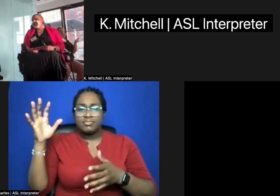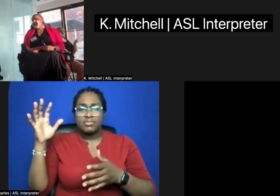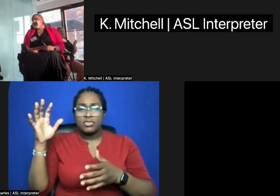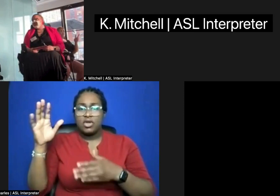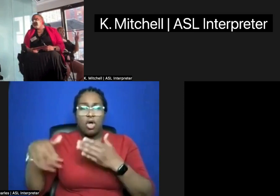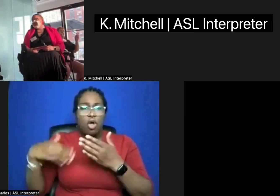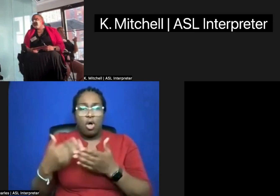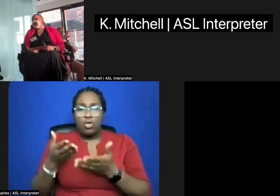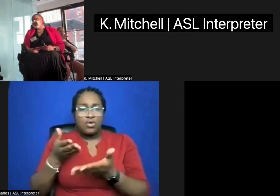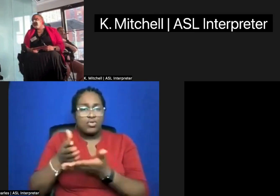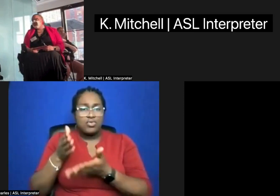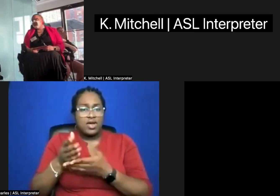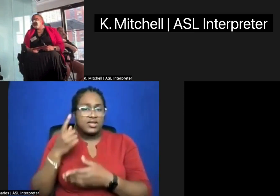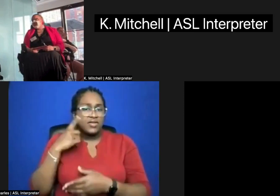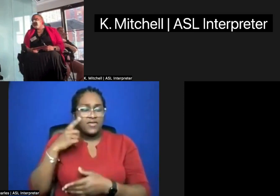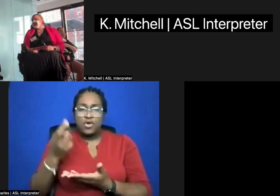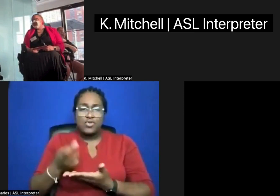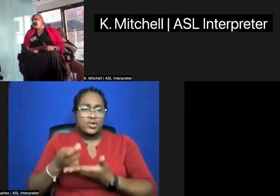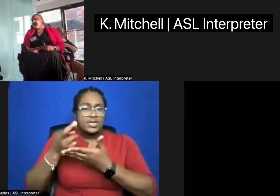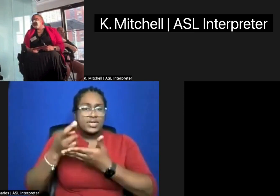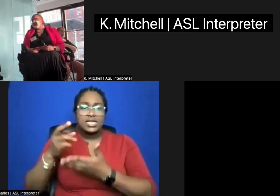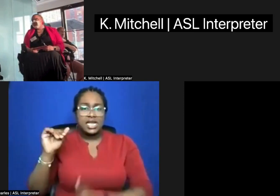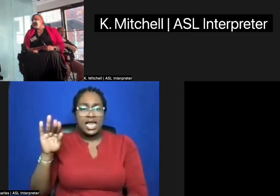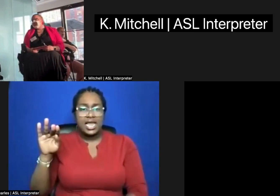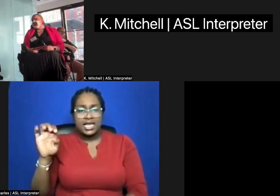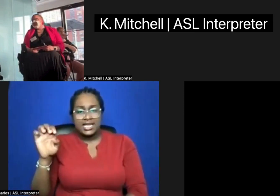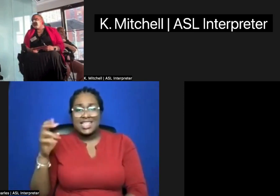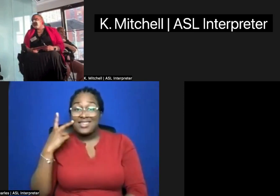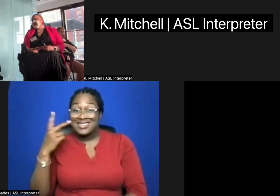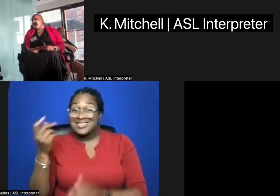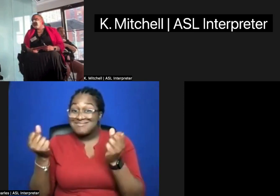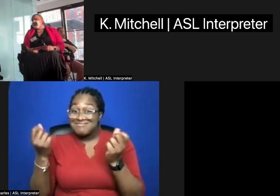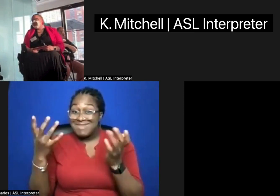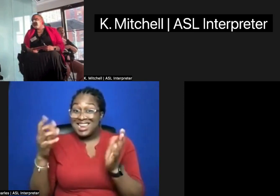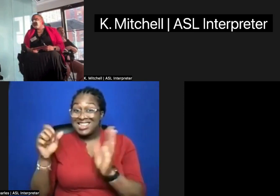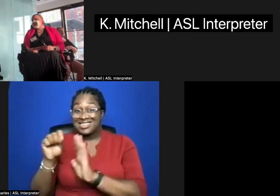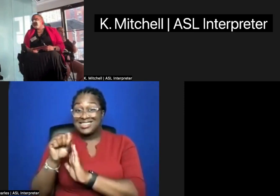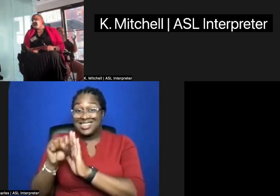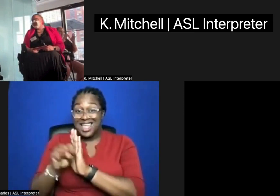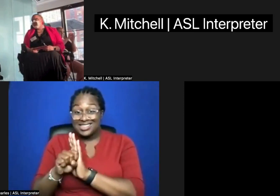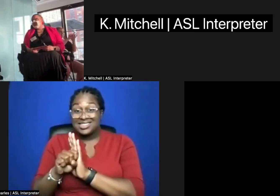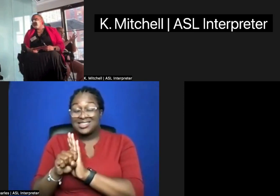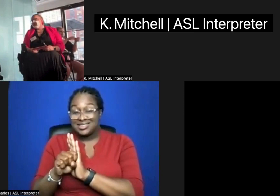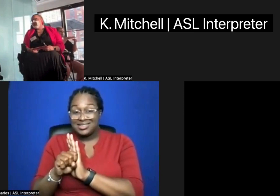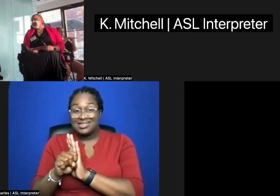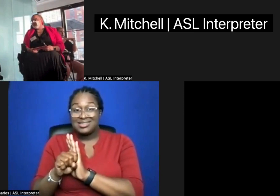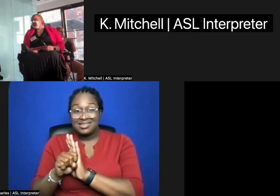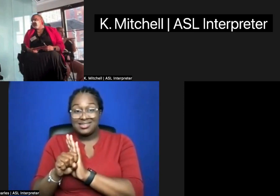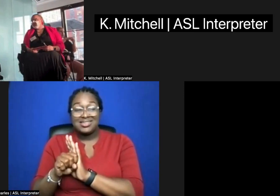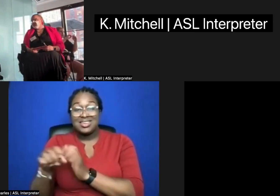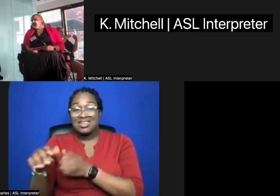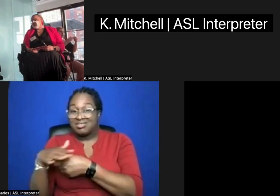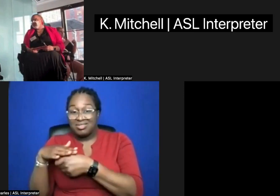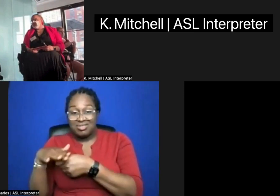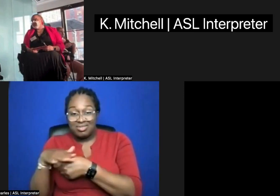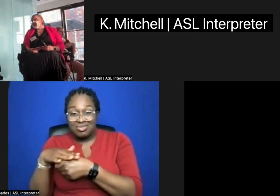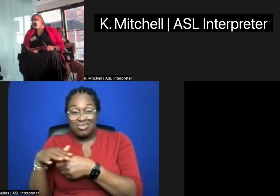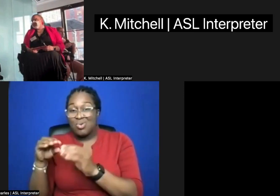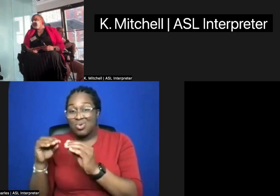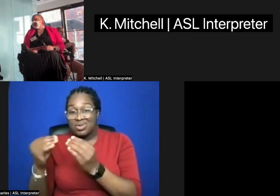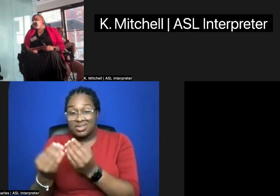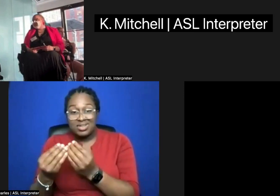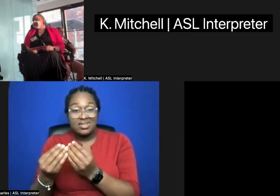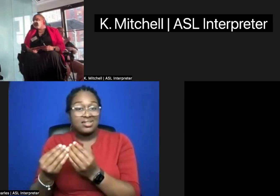rehabilitation cases, I have seen a lot of states and local organizations rallying